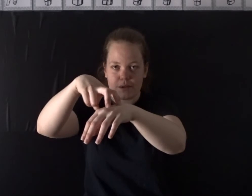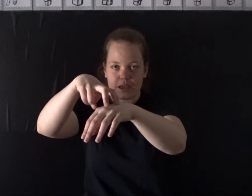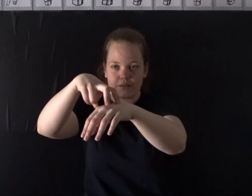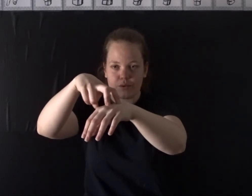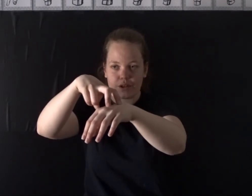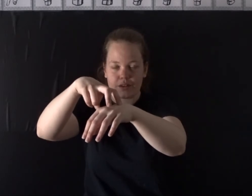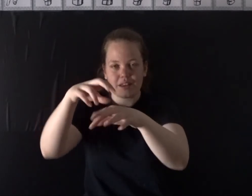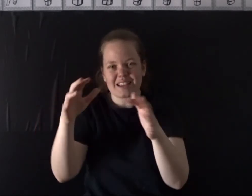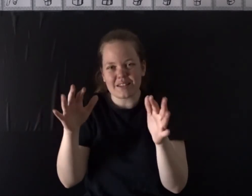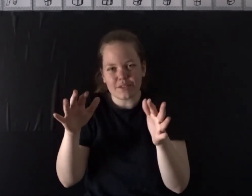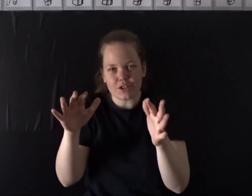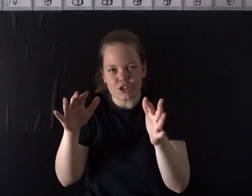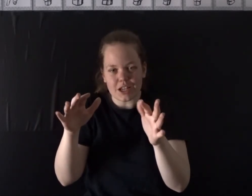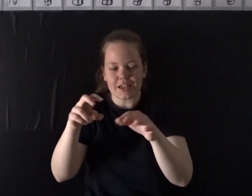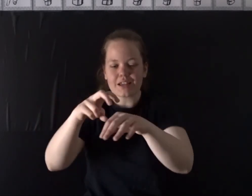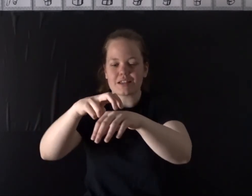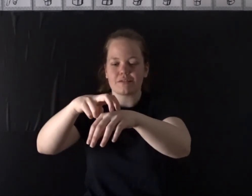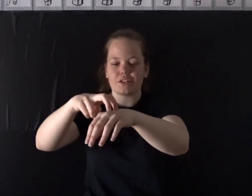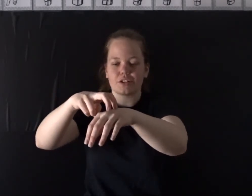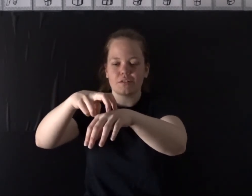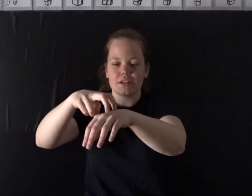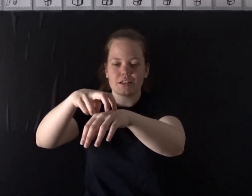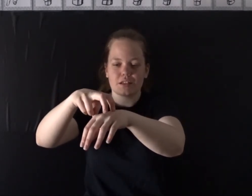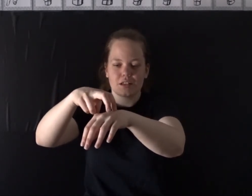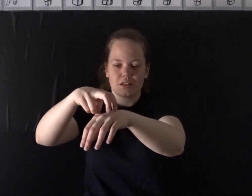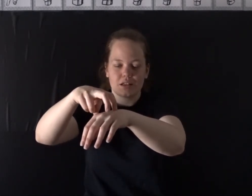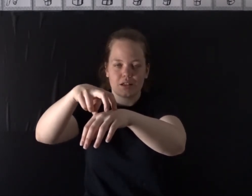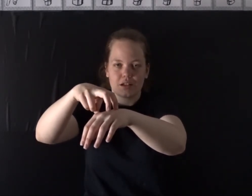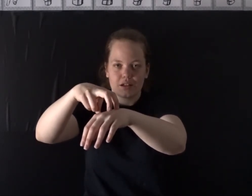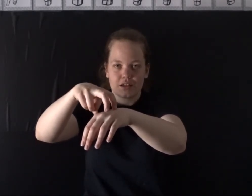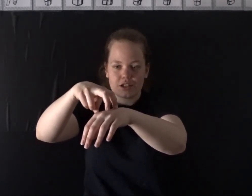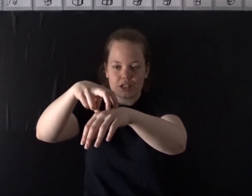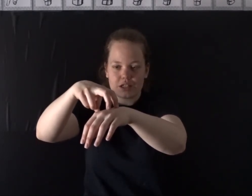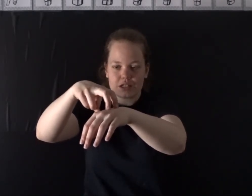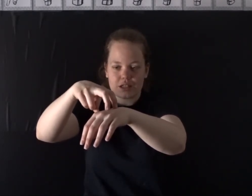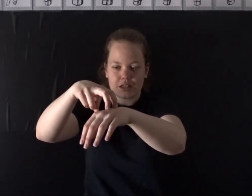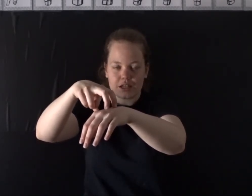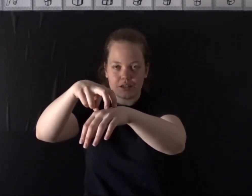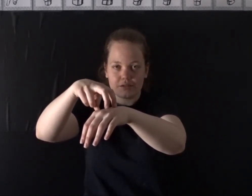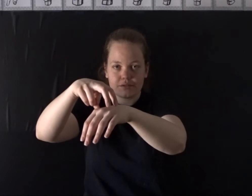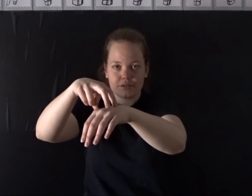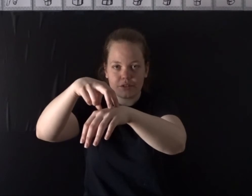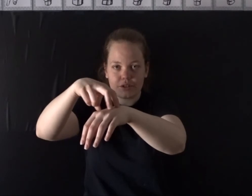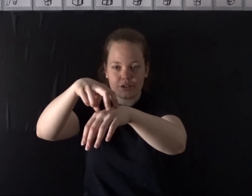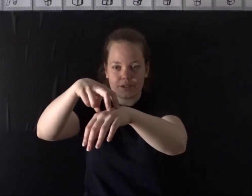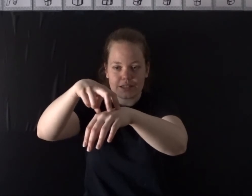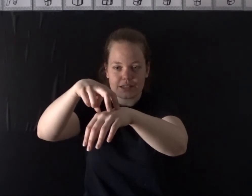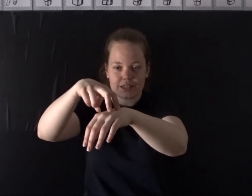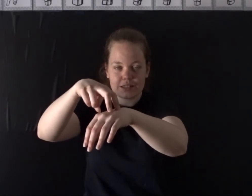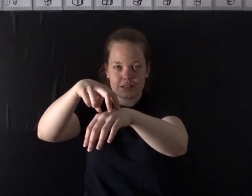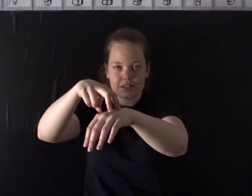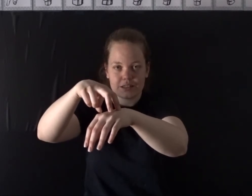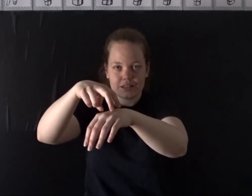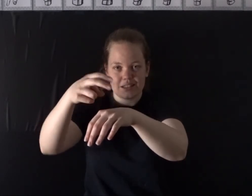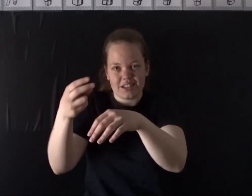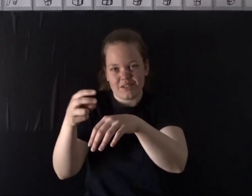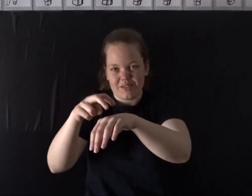and forth, as if you're shaking as if you're nervous. Just like that. So nervous. You know, I'm